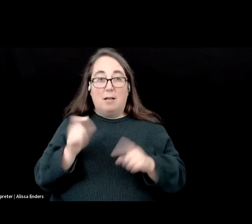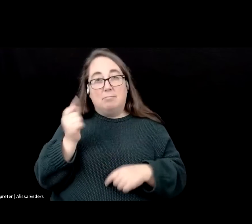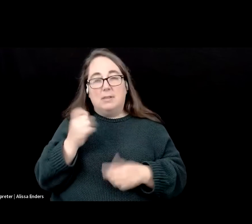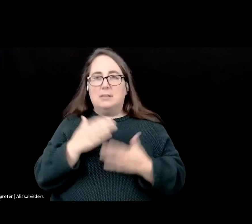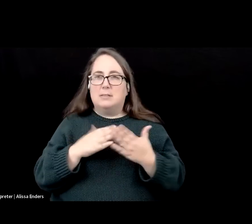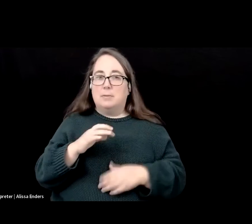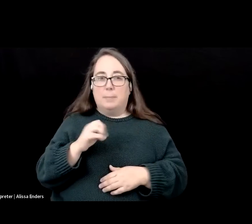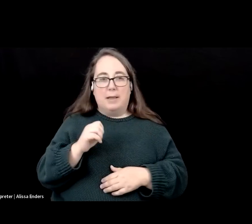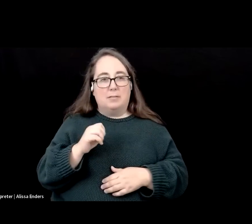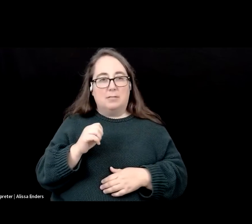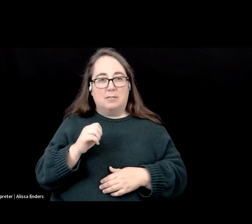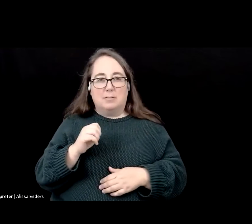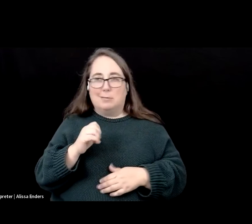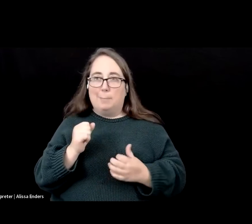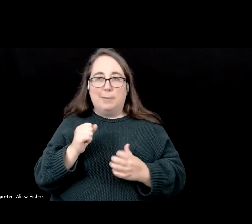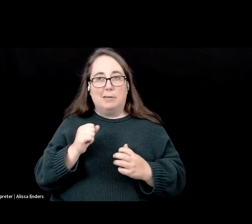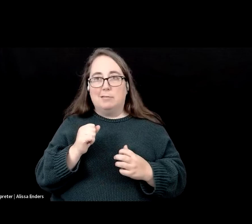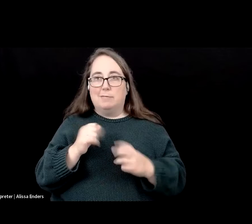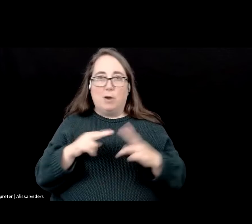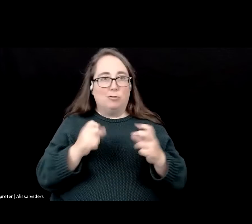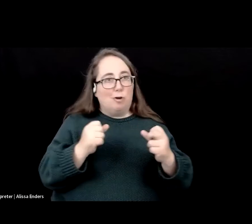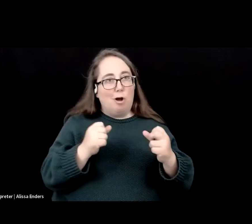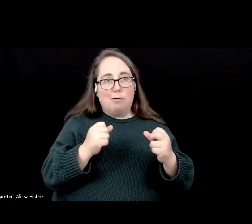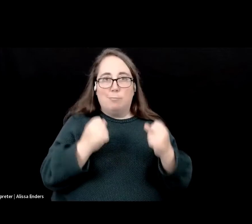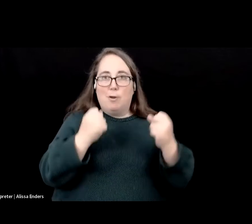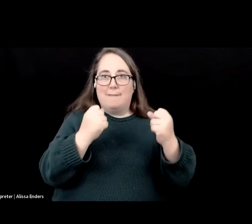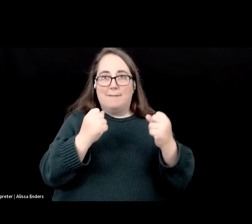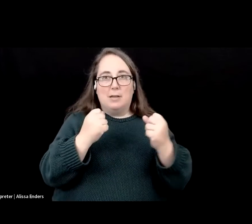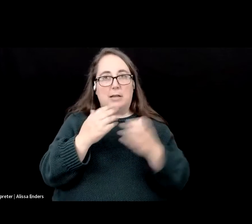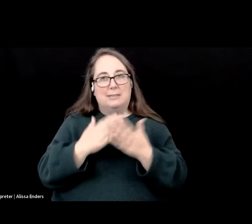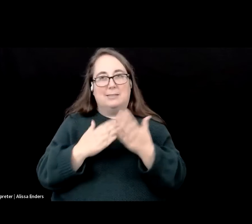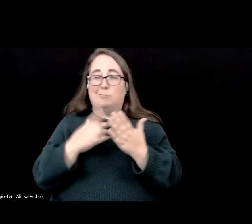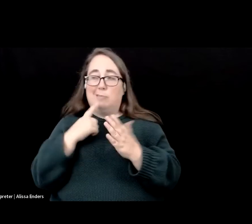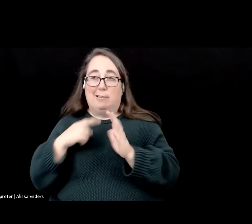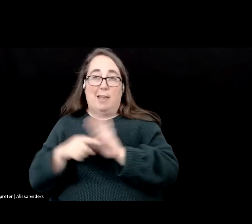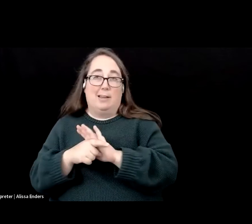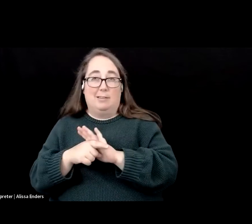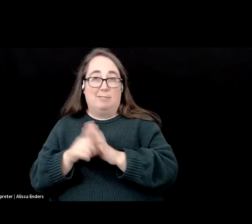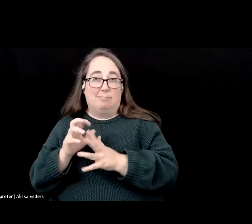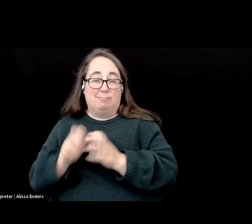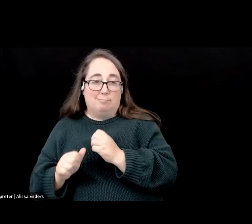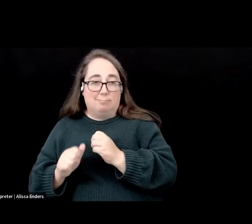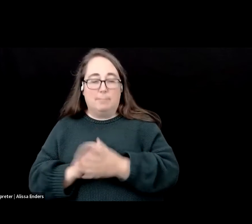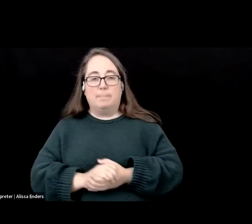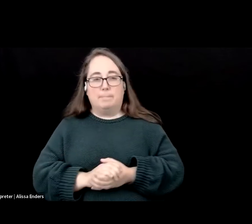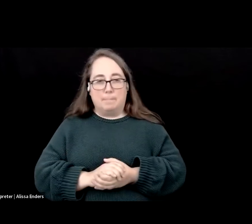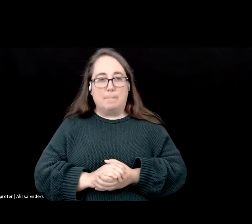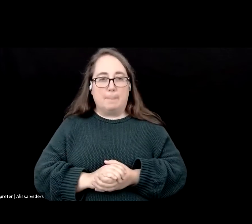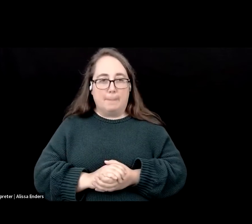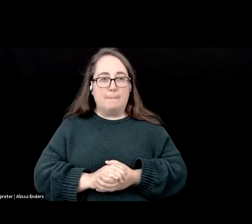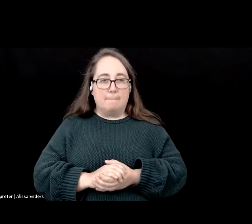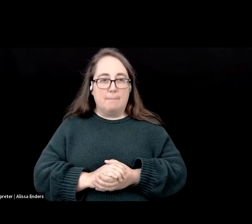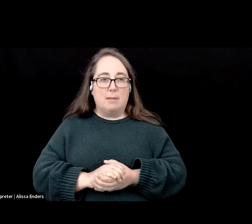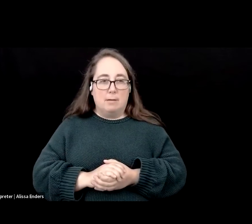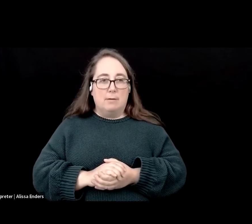really powerful for doing that. So I think social media has been a driver of polarization in some of the worst parts of our political discourse, but it's also been